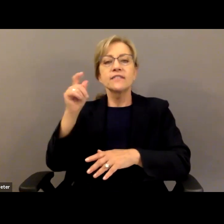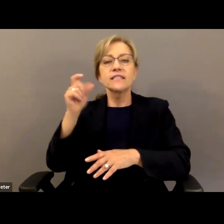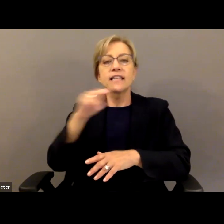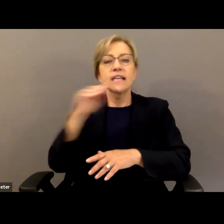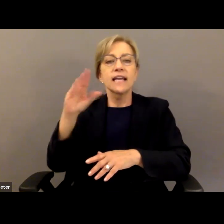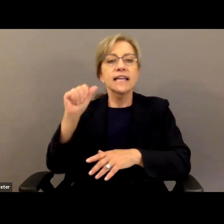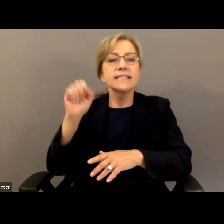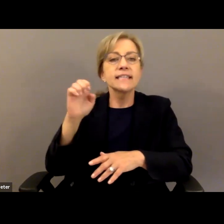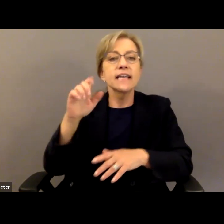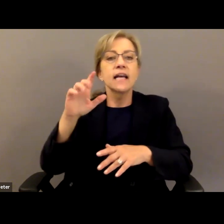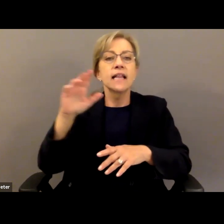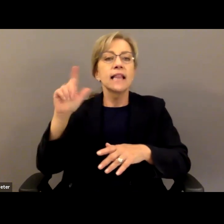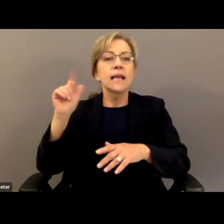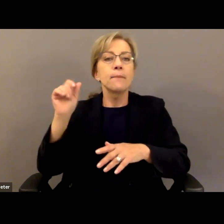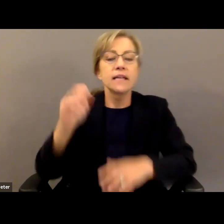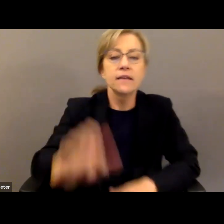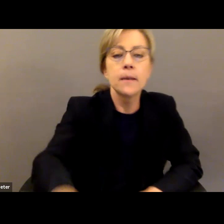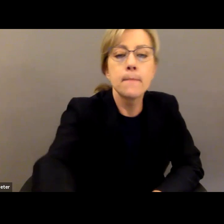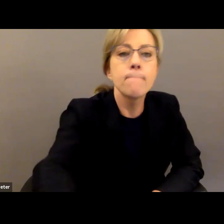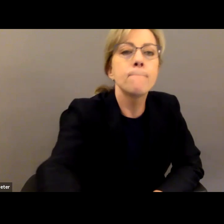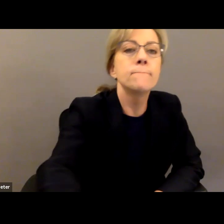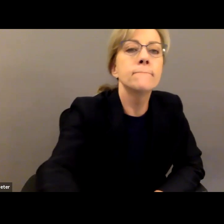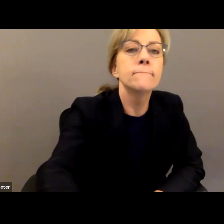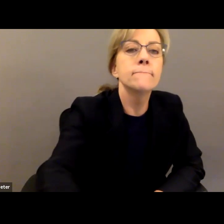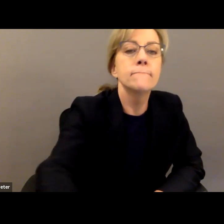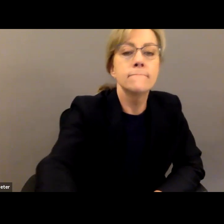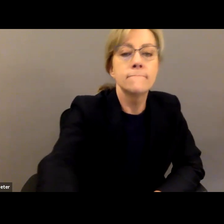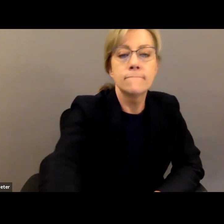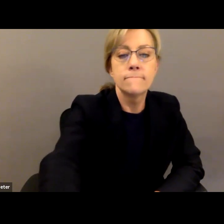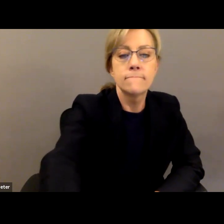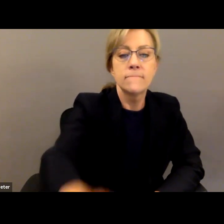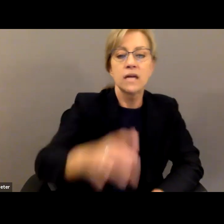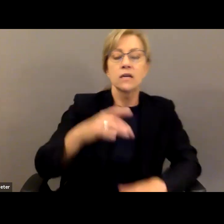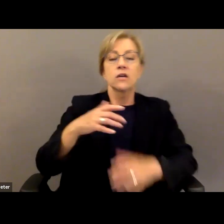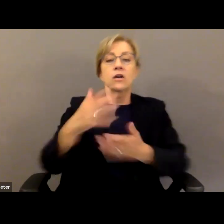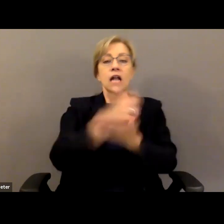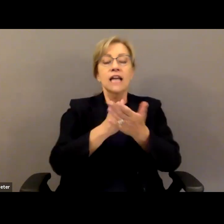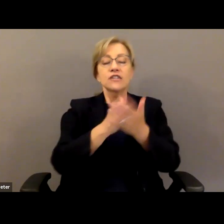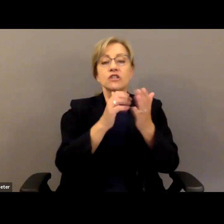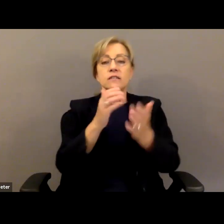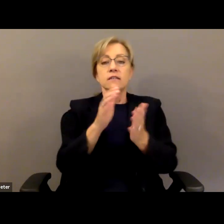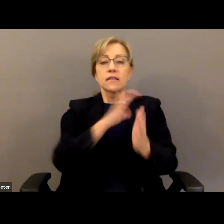Andrew Carnegie Medals for Excellence Selection Committee includes RUSA members, Booklist